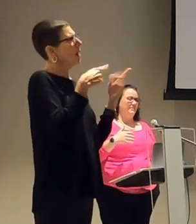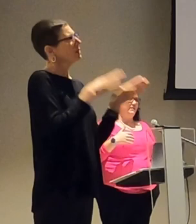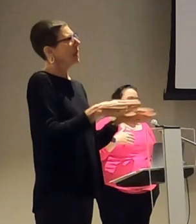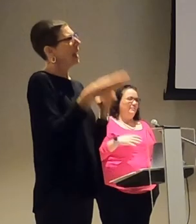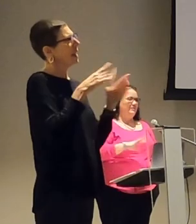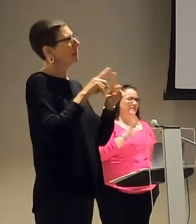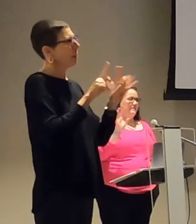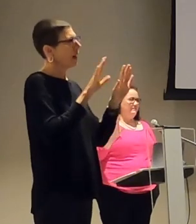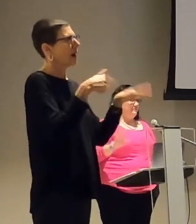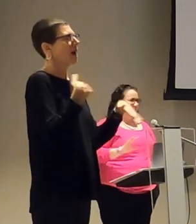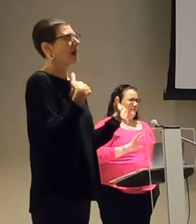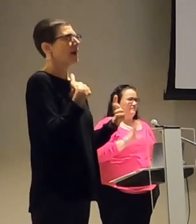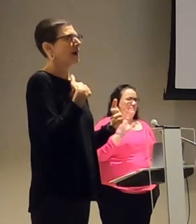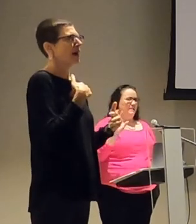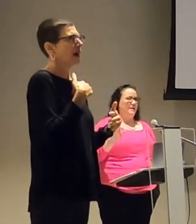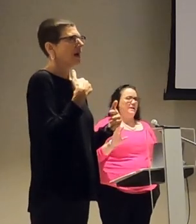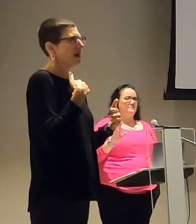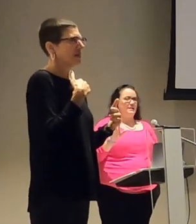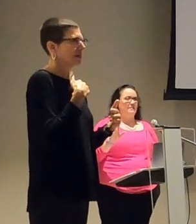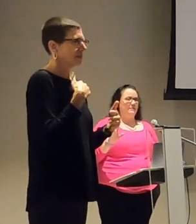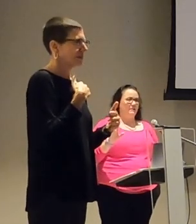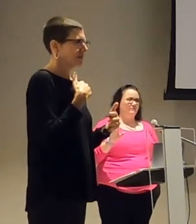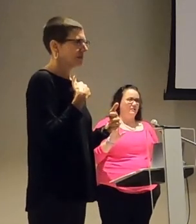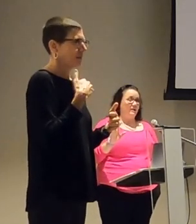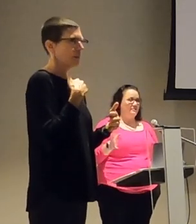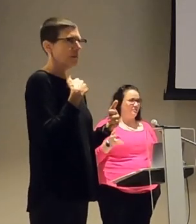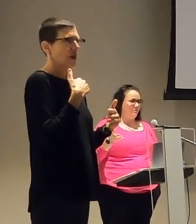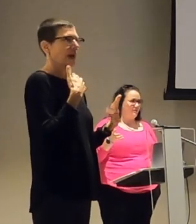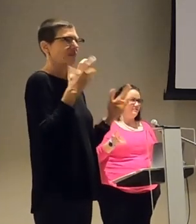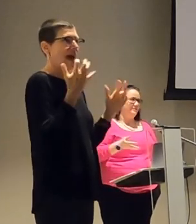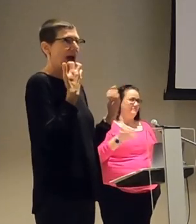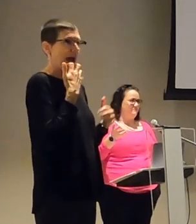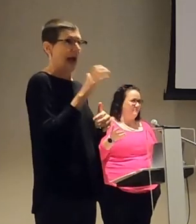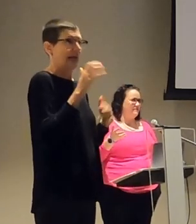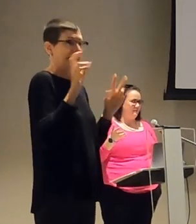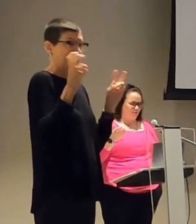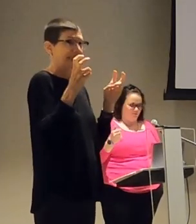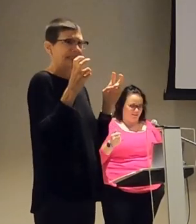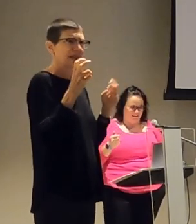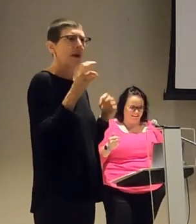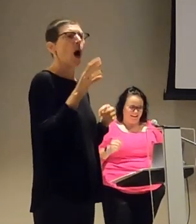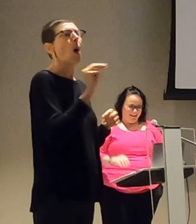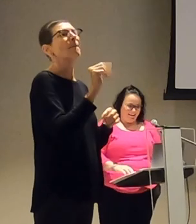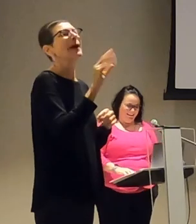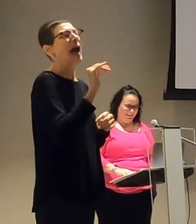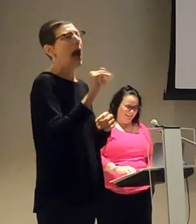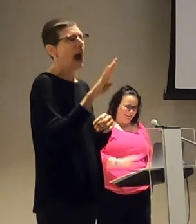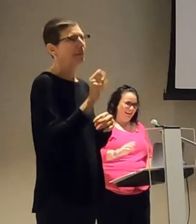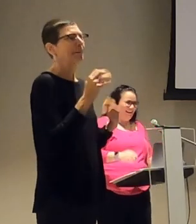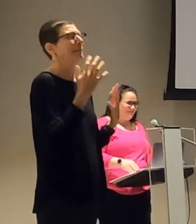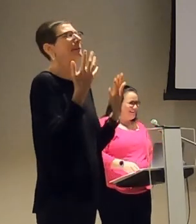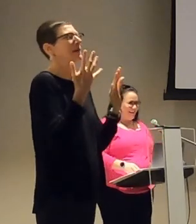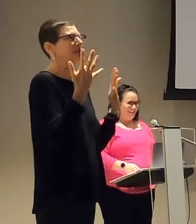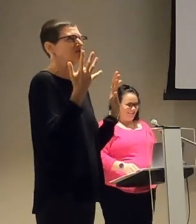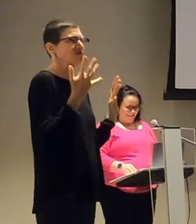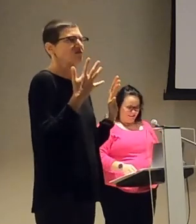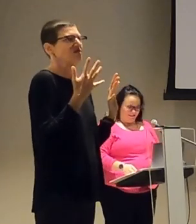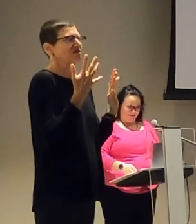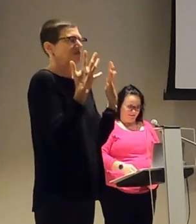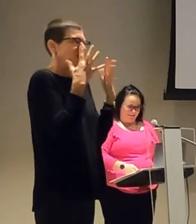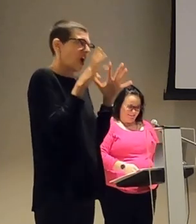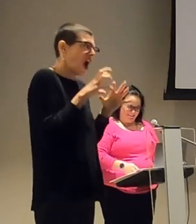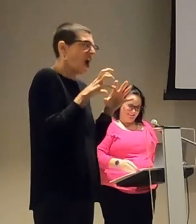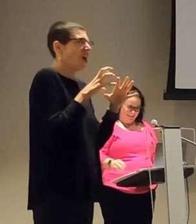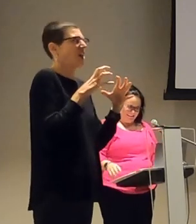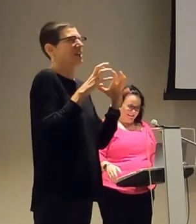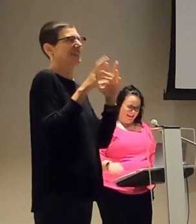planning it, but what a kind of macabre topic for October, so maybe it's a little fitting. It was not